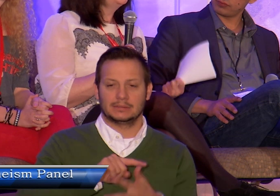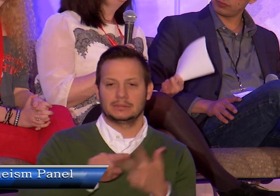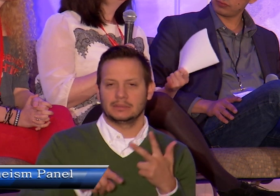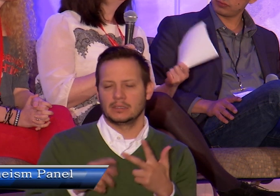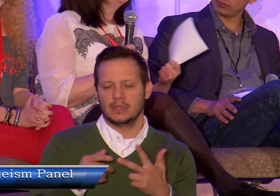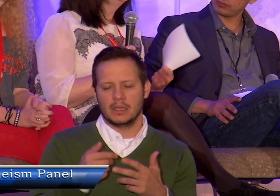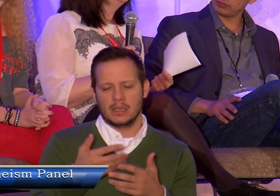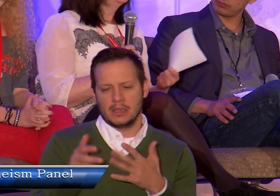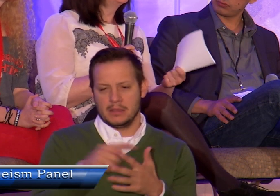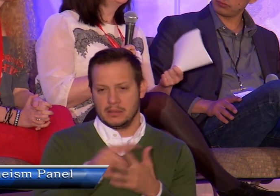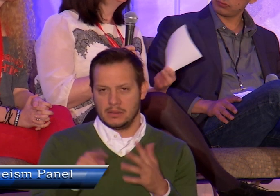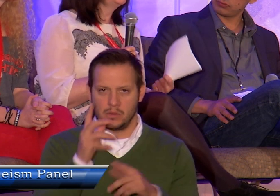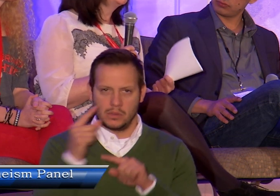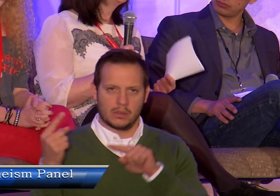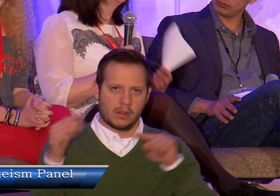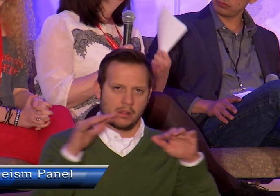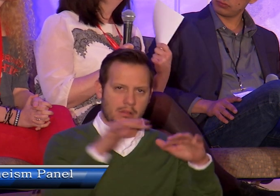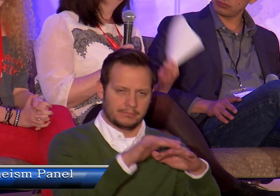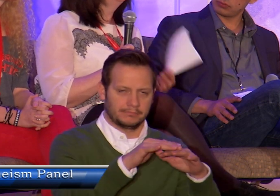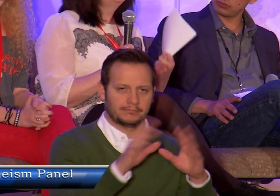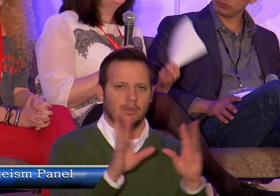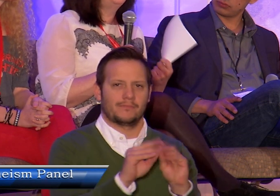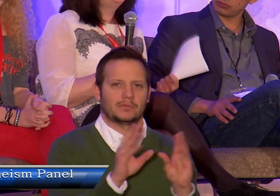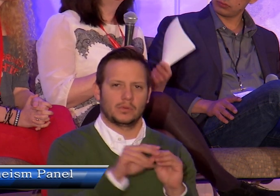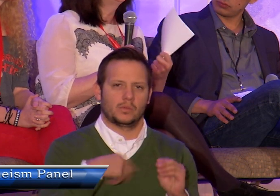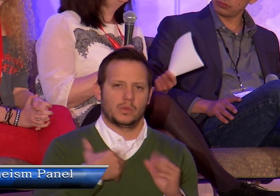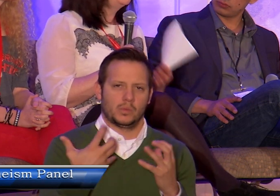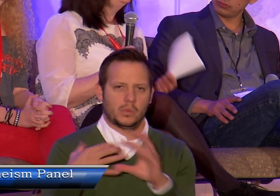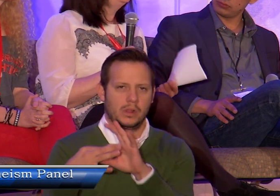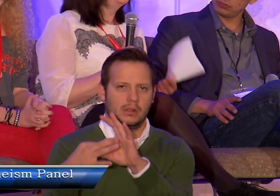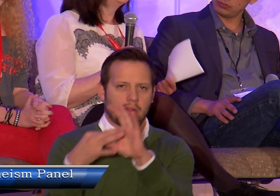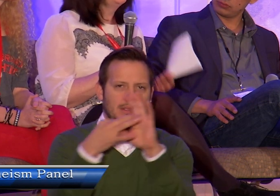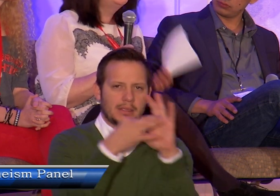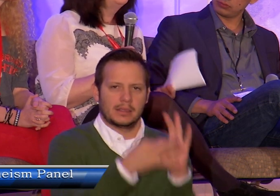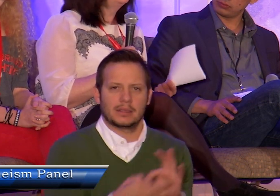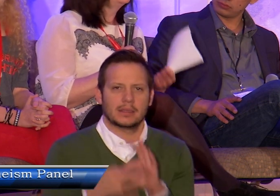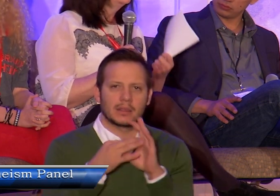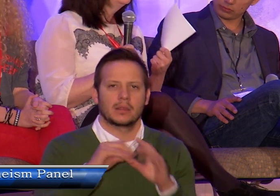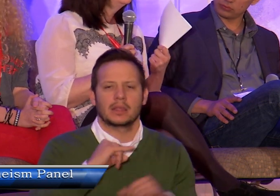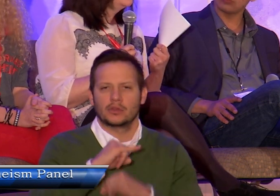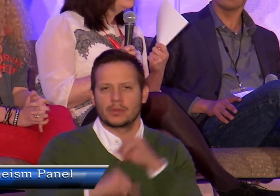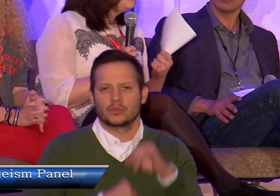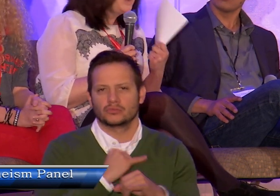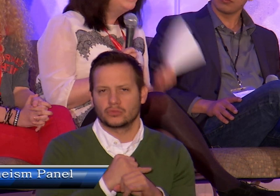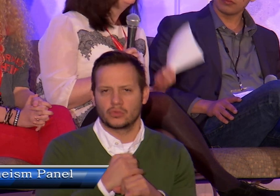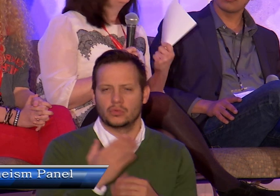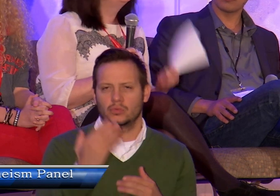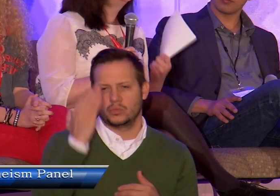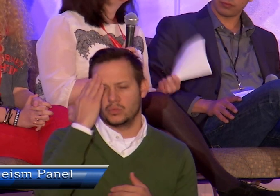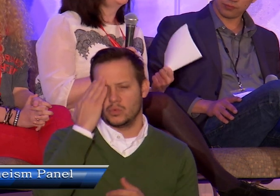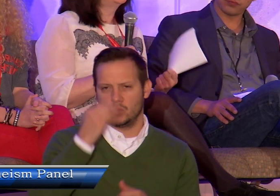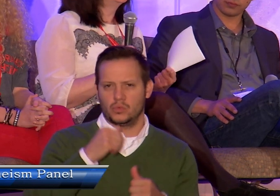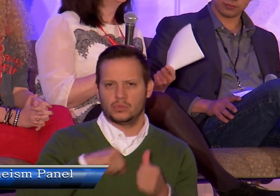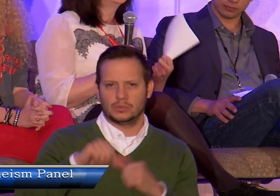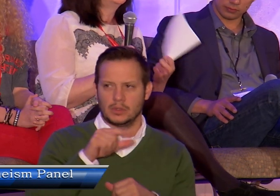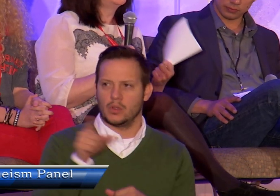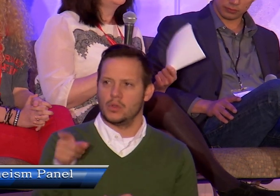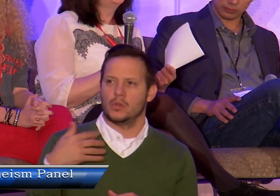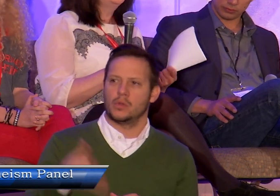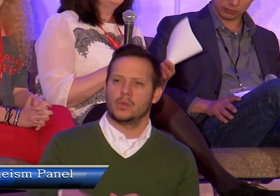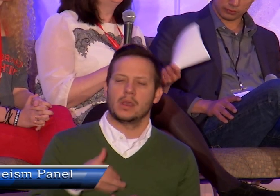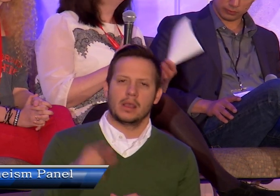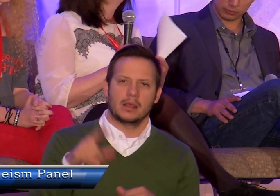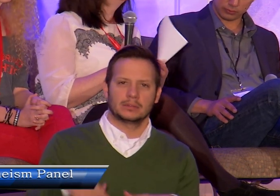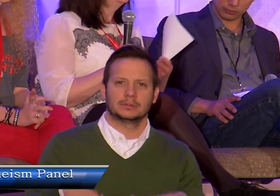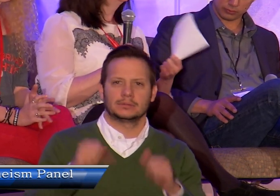because we're hoping to make links internationally for people to know who these wonderful, wonderful risk takers